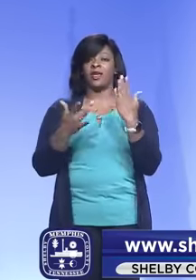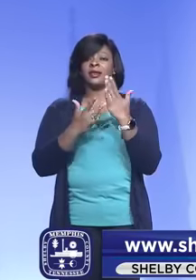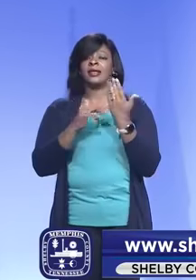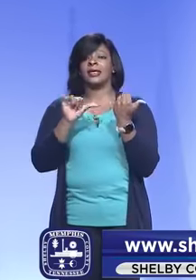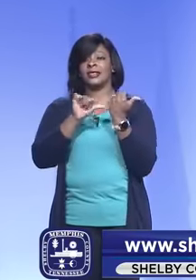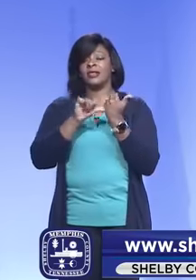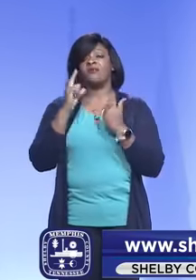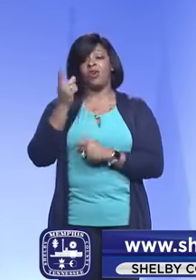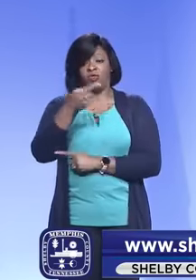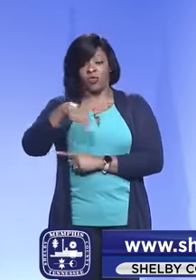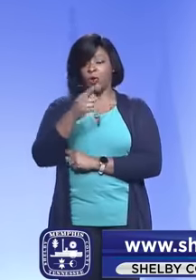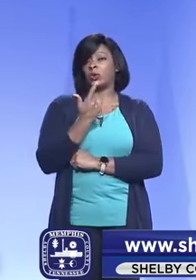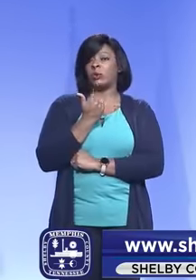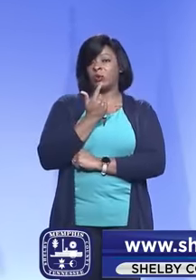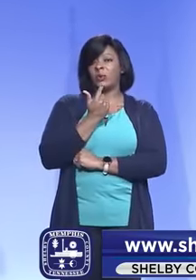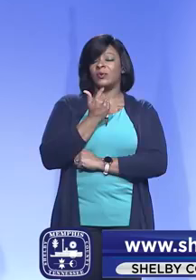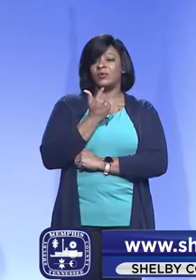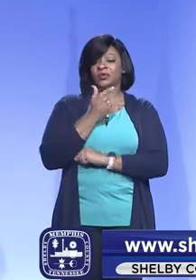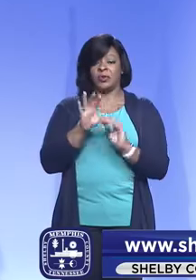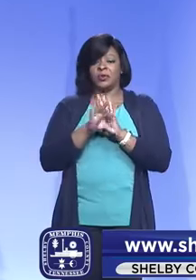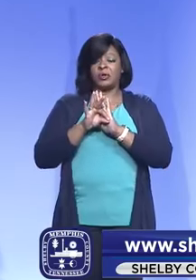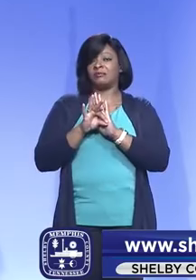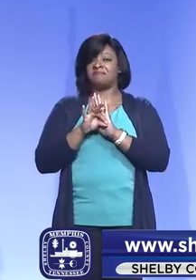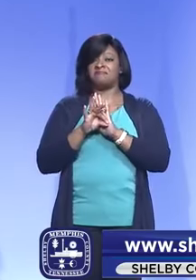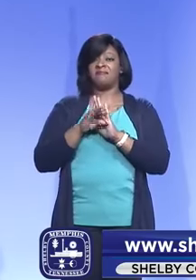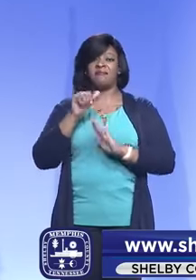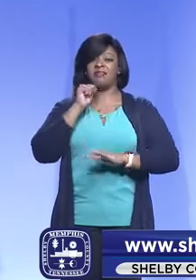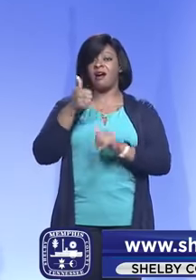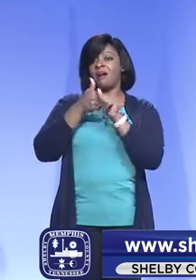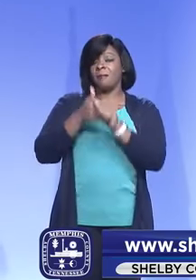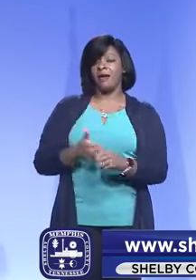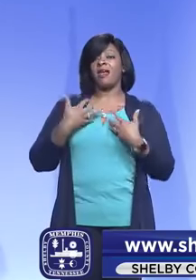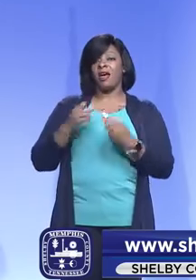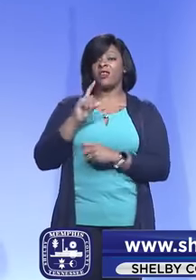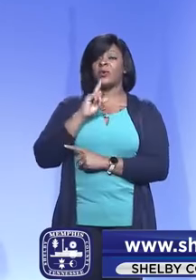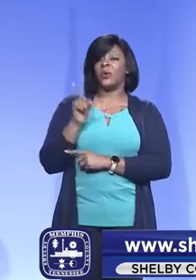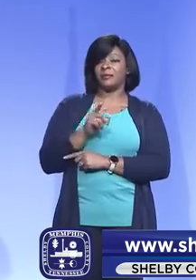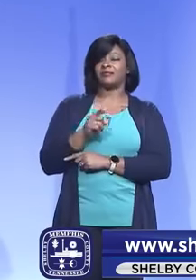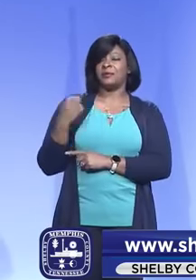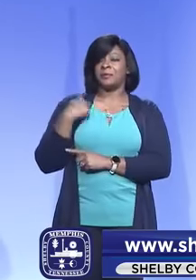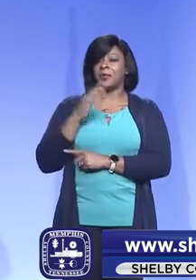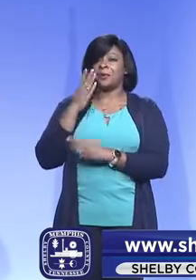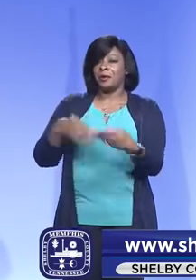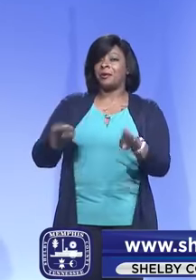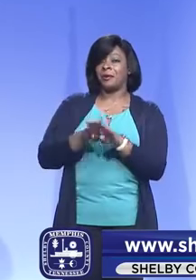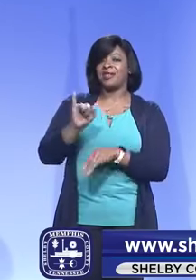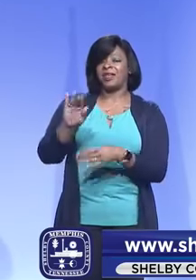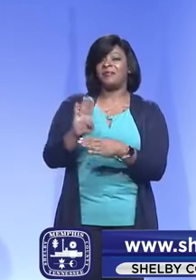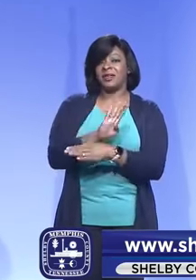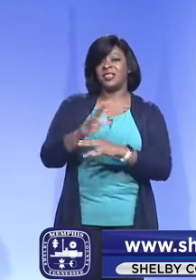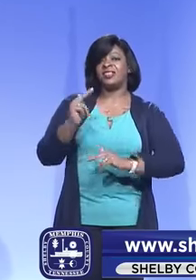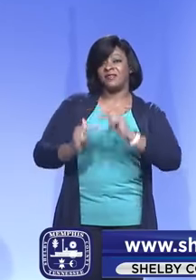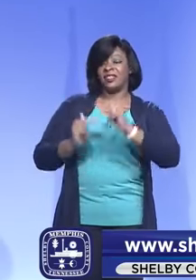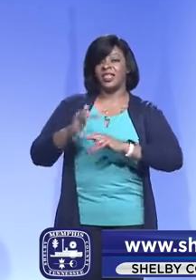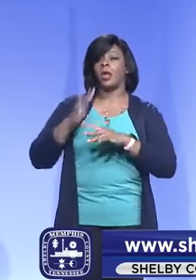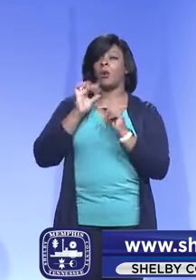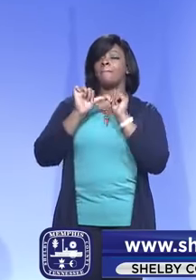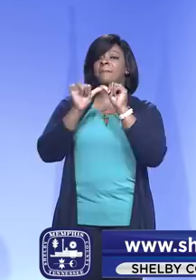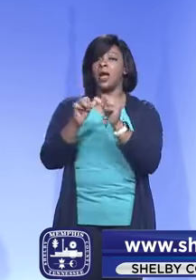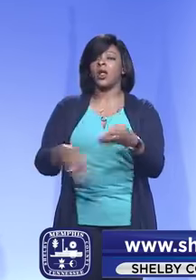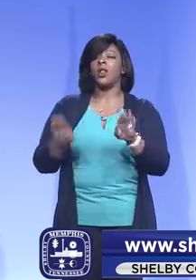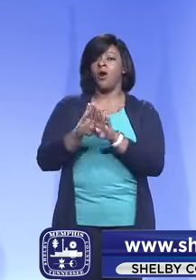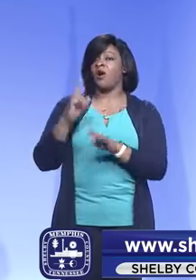assistance. But for those who elect to be non-compliant to the health directive, we will close those facilities and they will remain